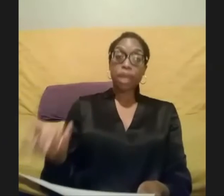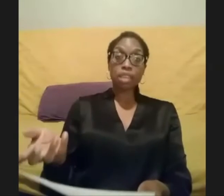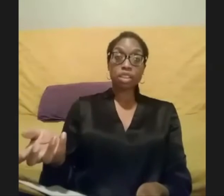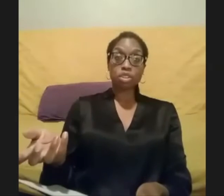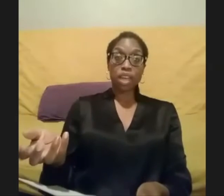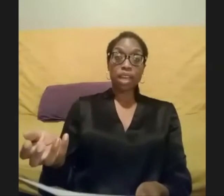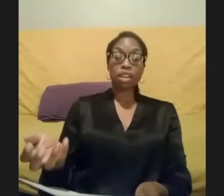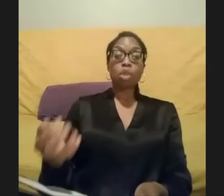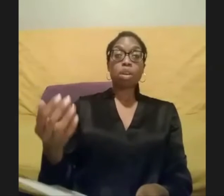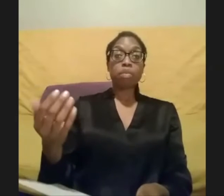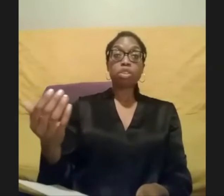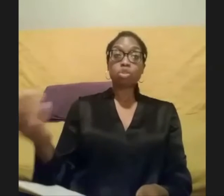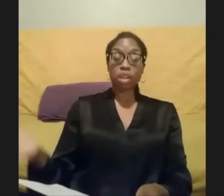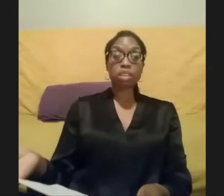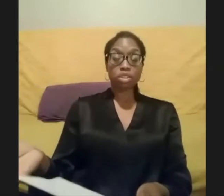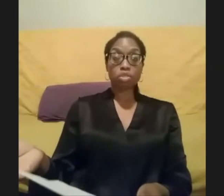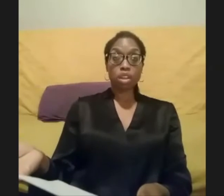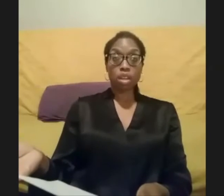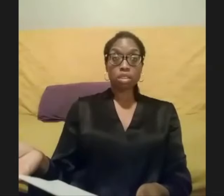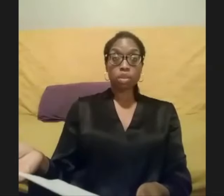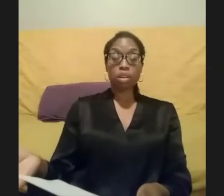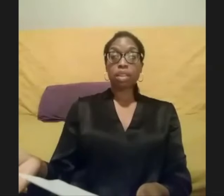that you had, recover the strength that you've lost. We call that